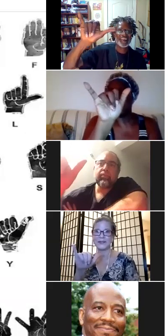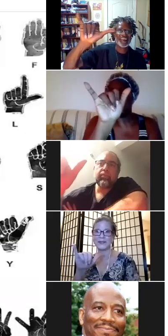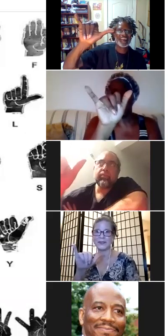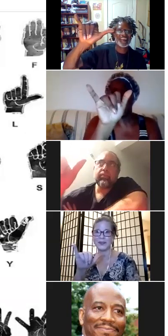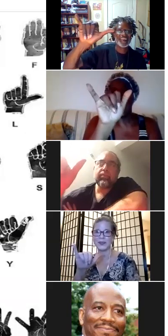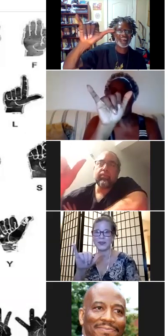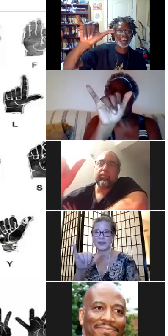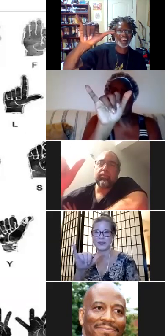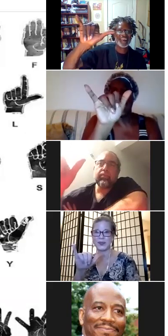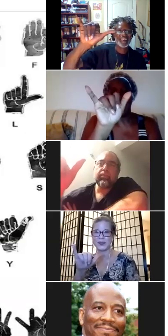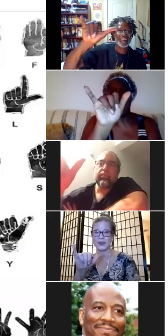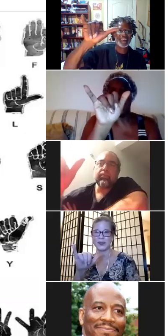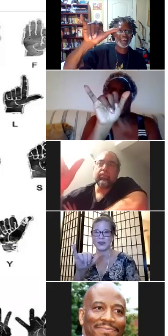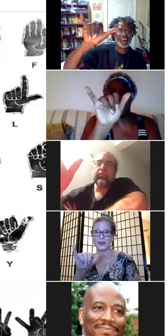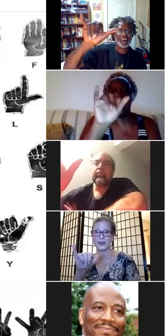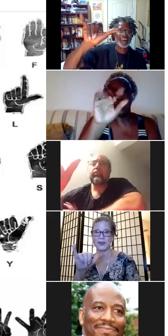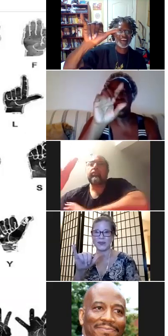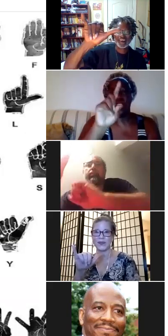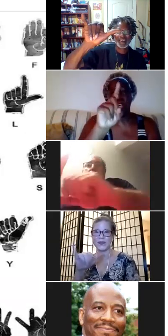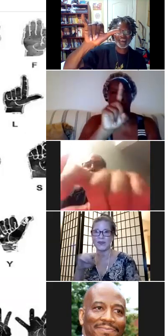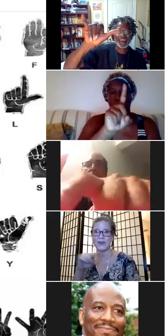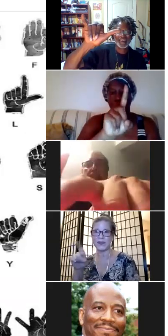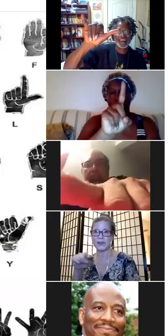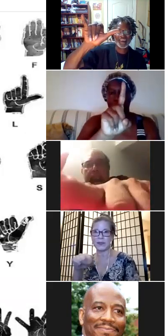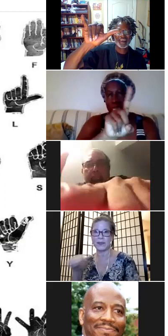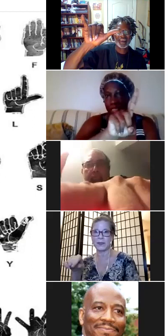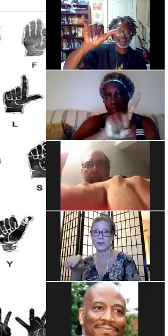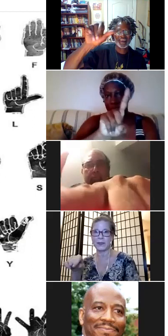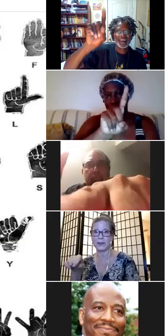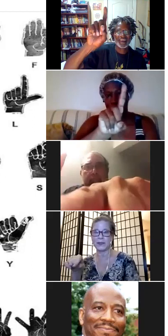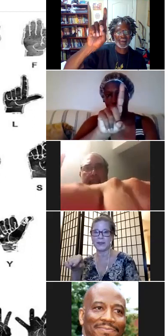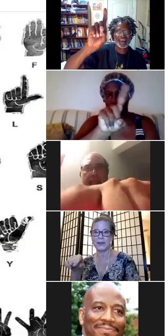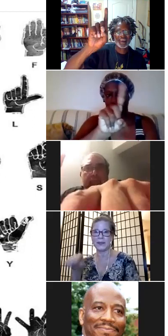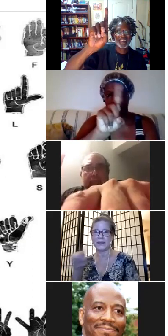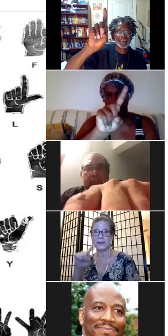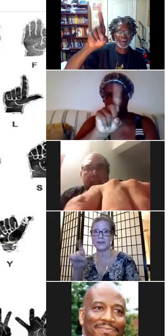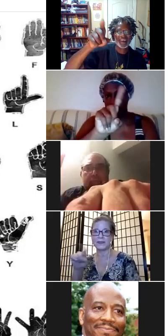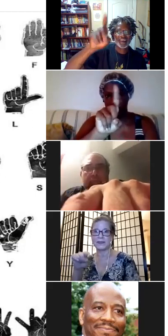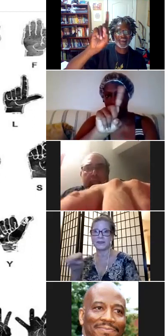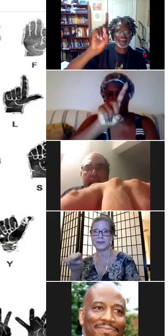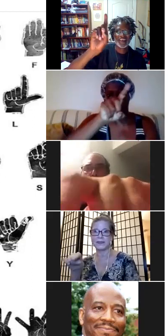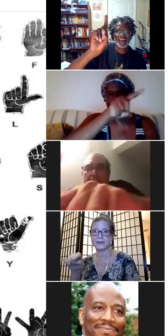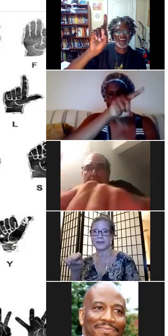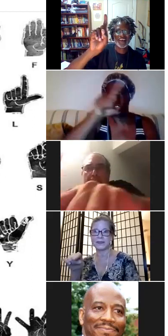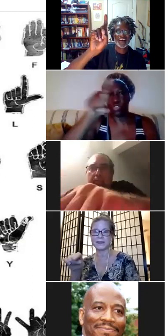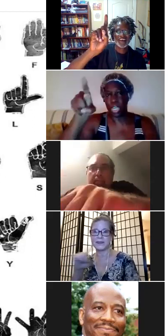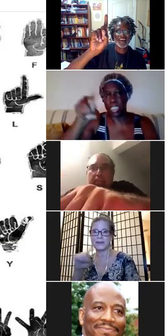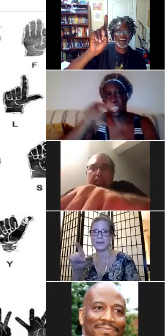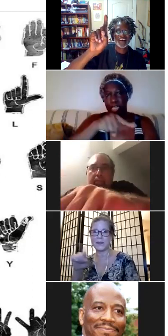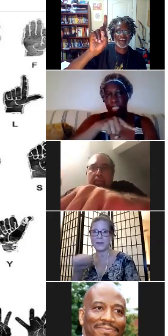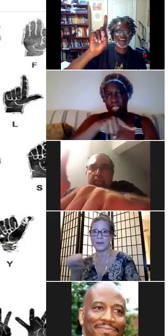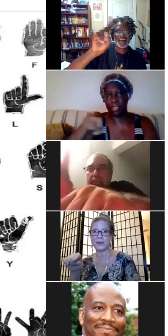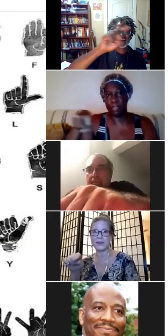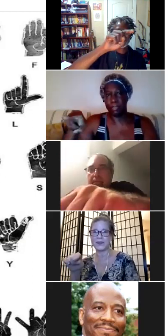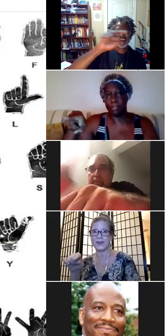And that's Y. And then Z, you take your number one hand, and you draw a